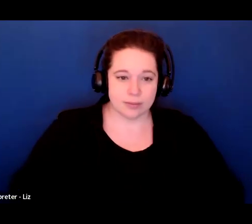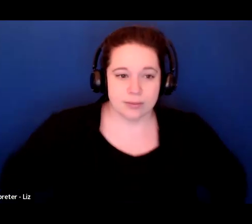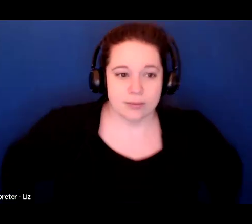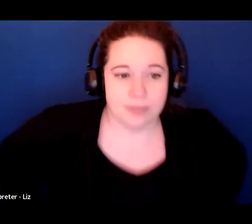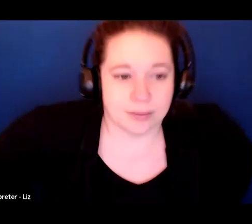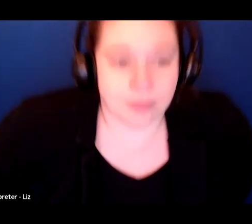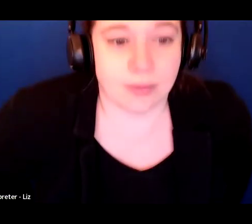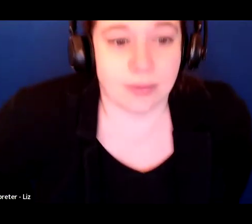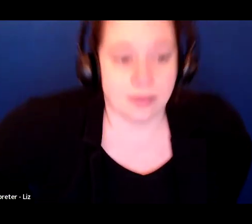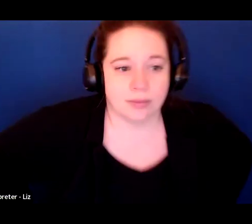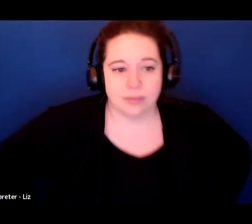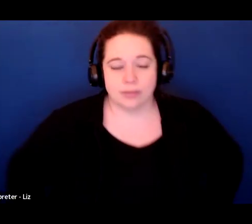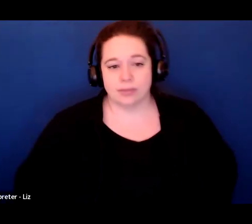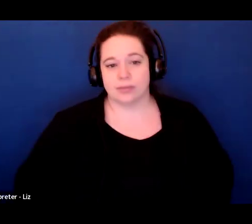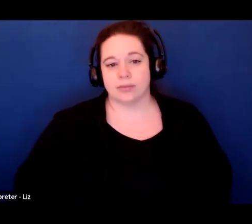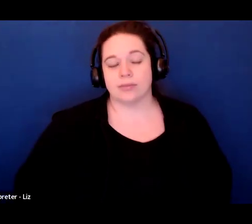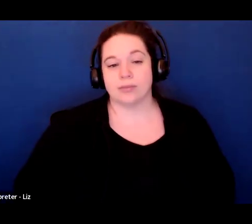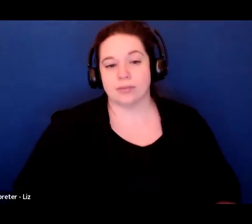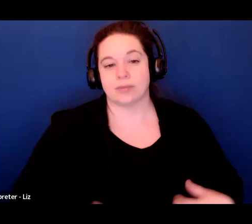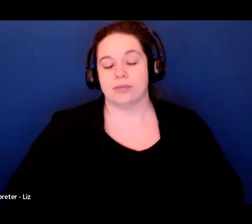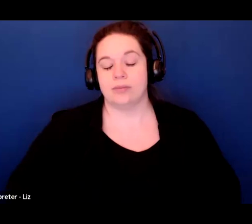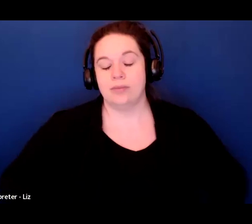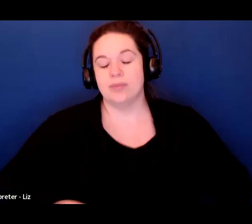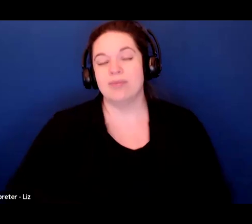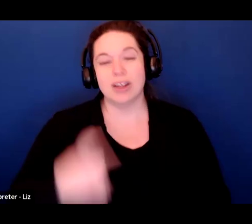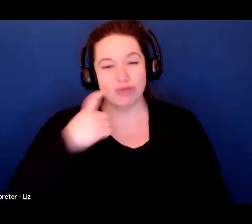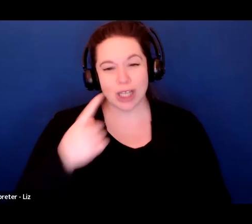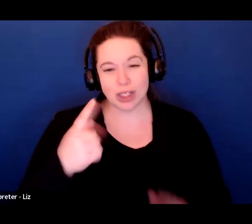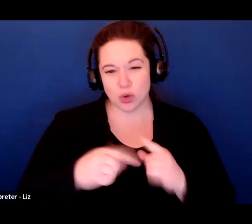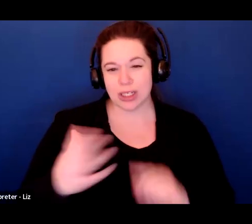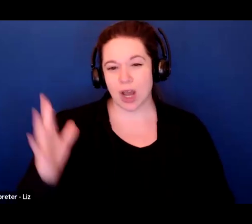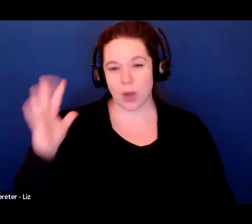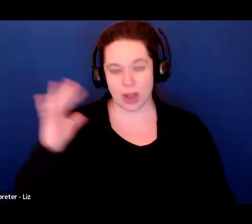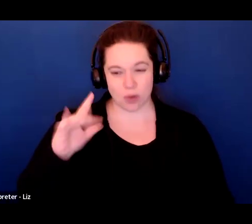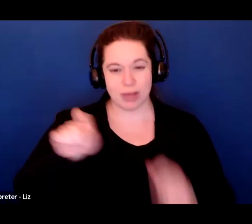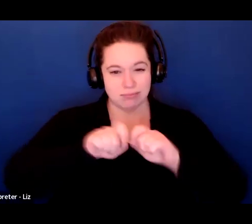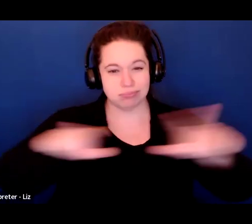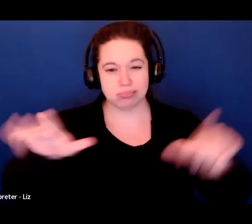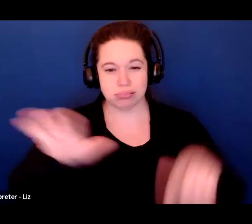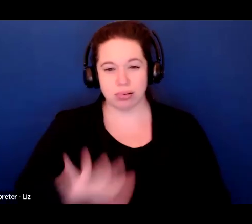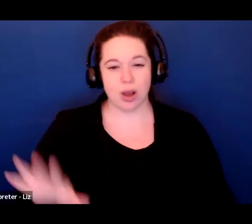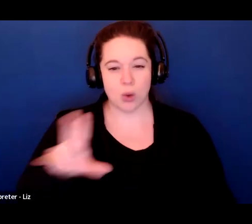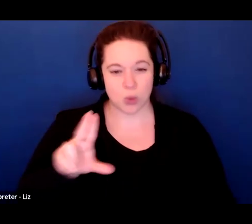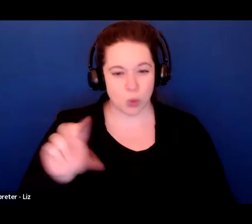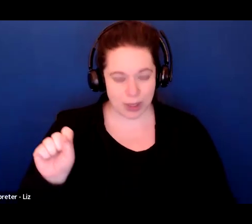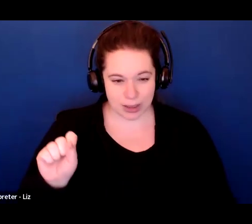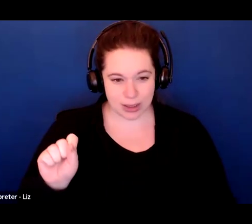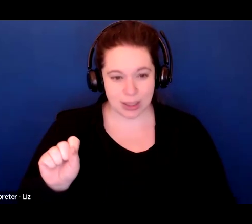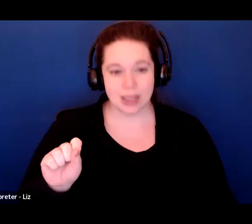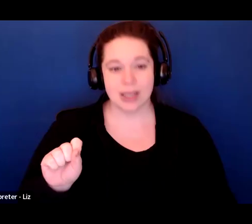I just read a notice a while back. They're rolling this out across the United States, and they